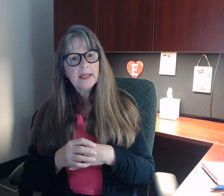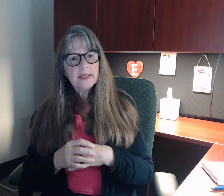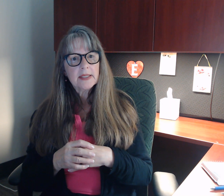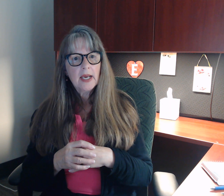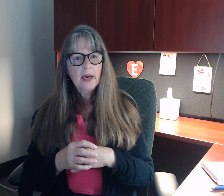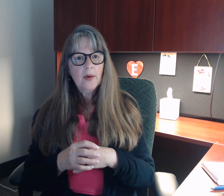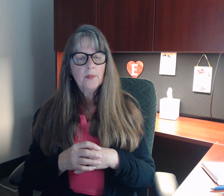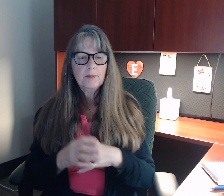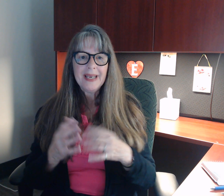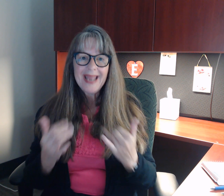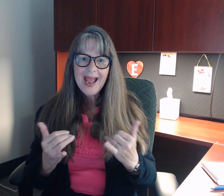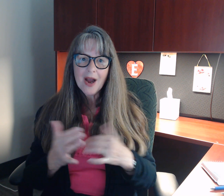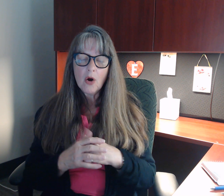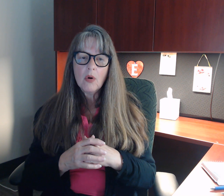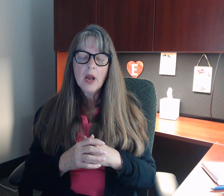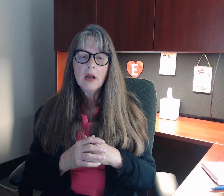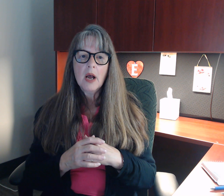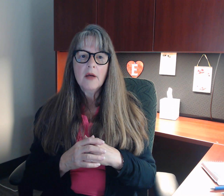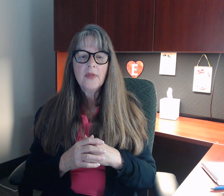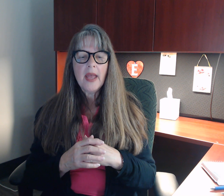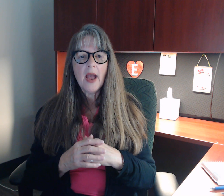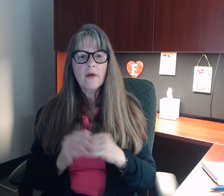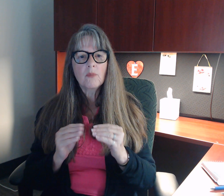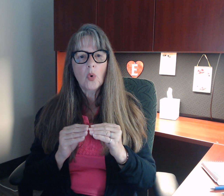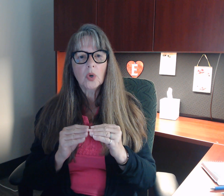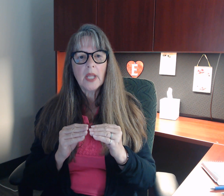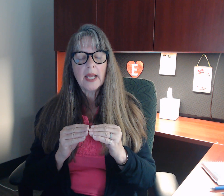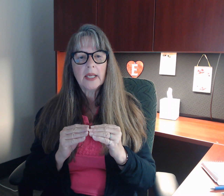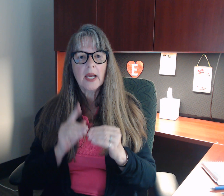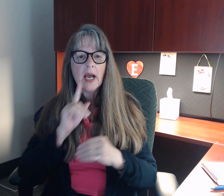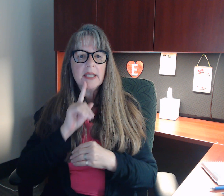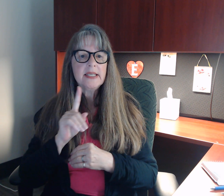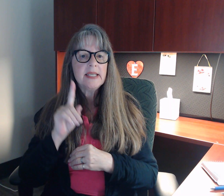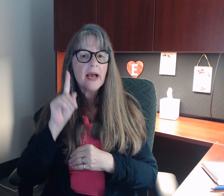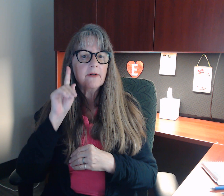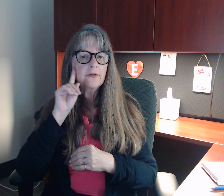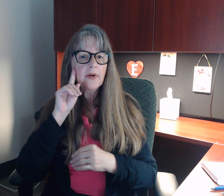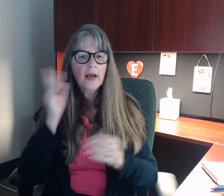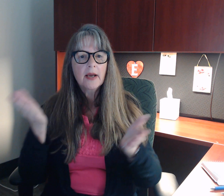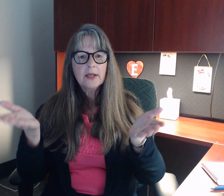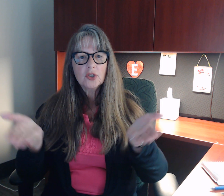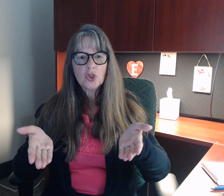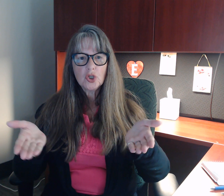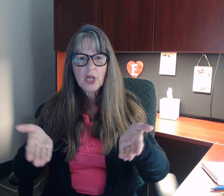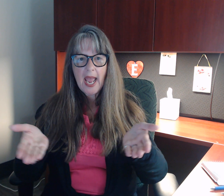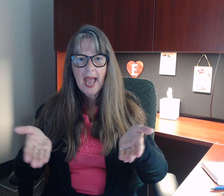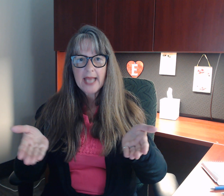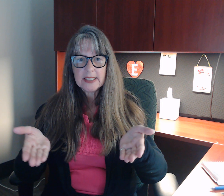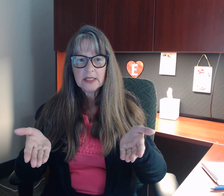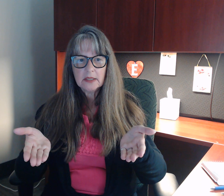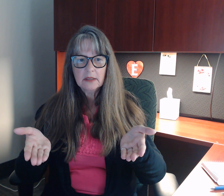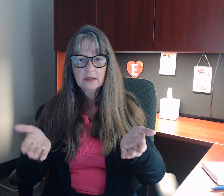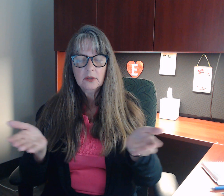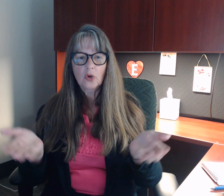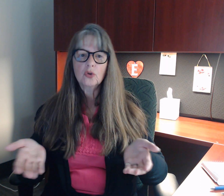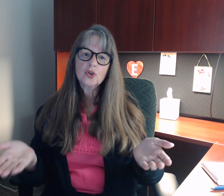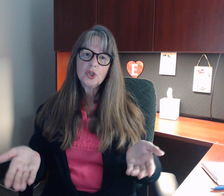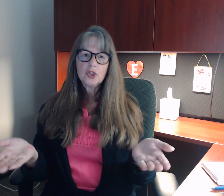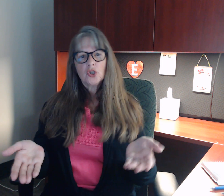And but now they have more like a deaf chat. You're just